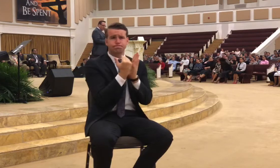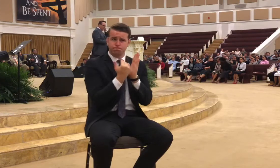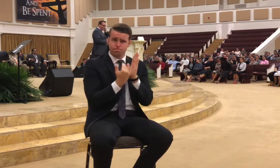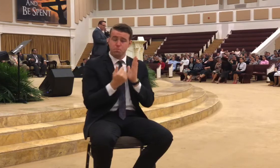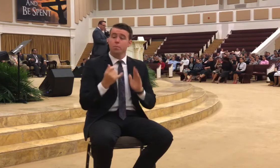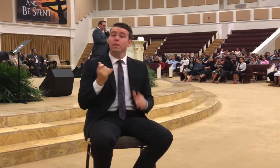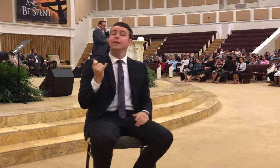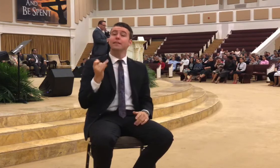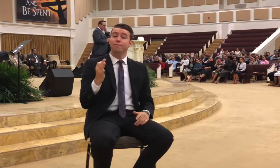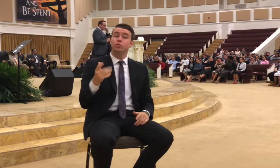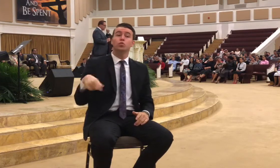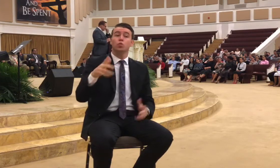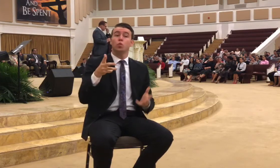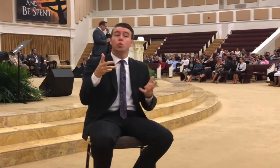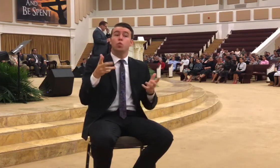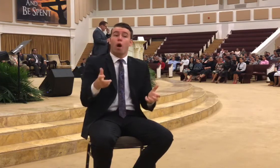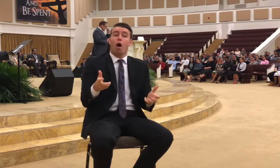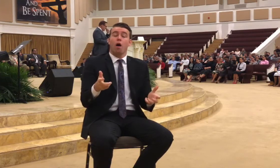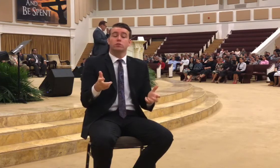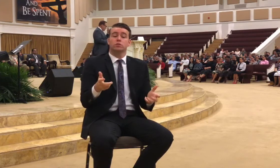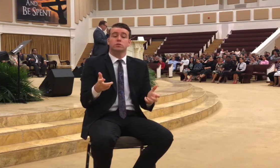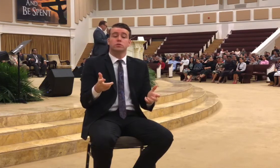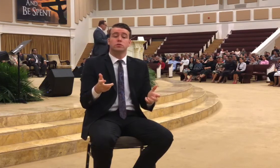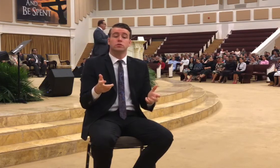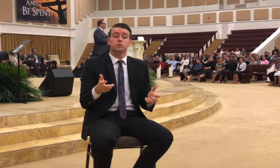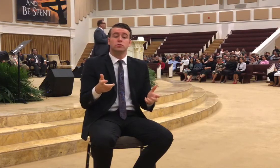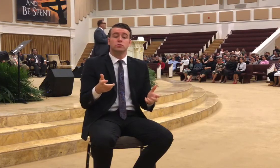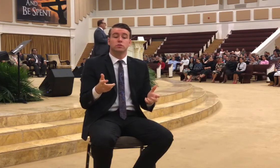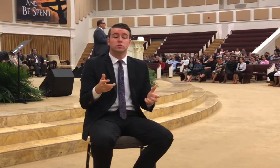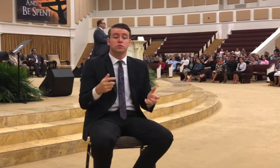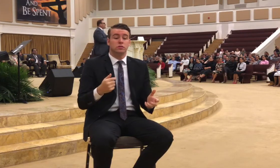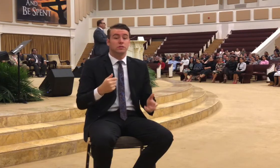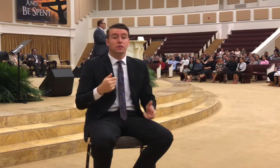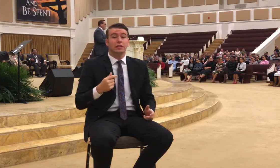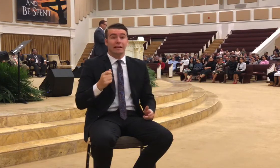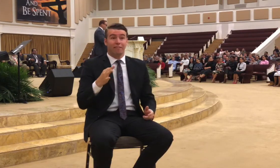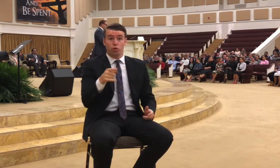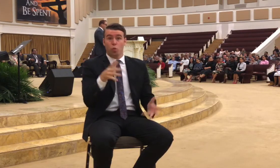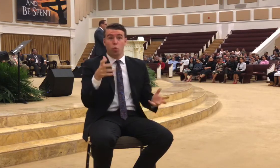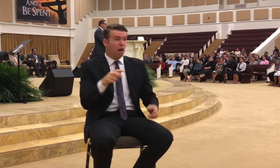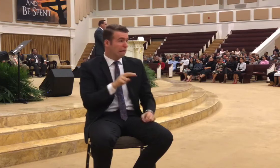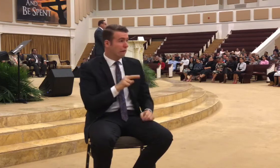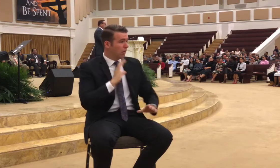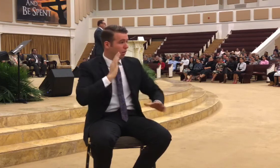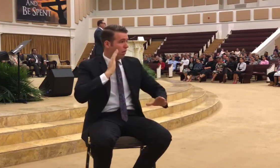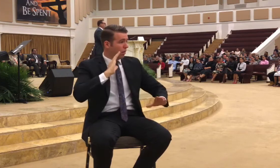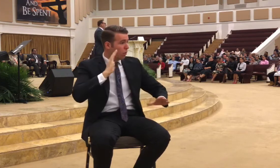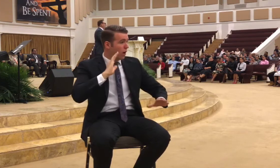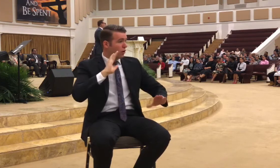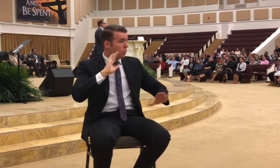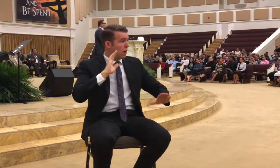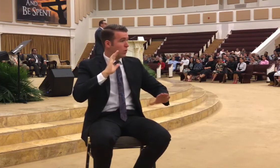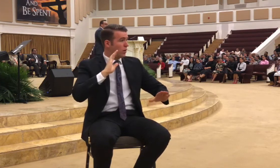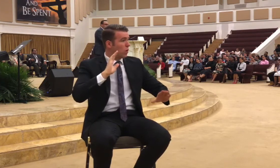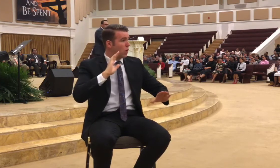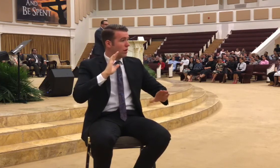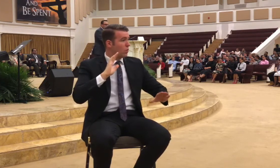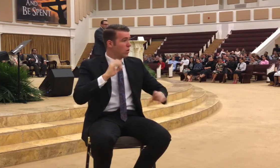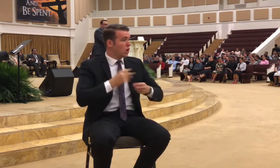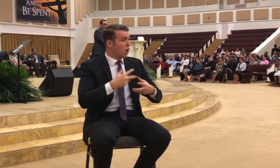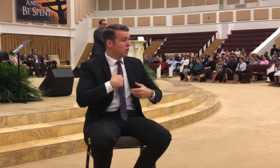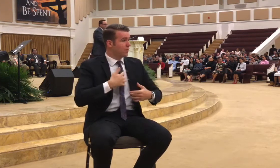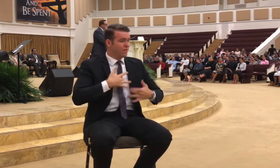you wanted to just worry your way into a funk, just get